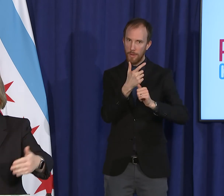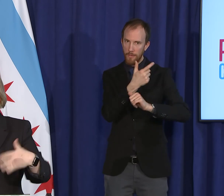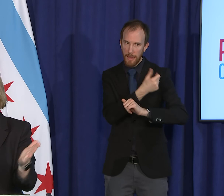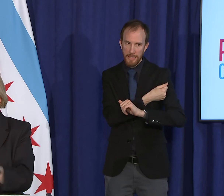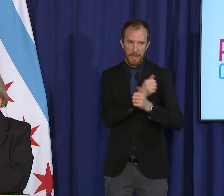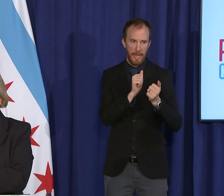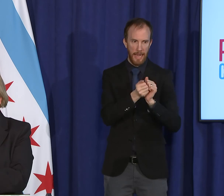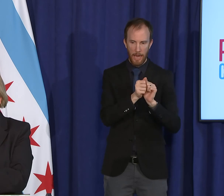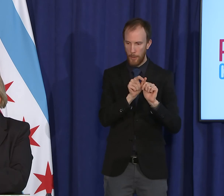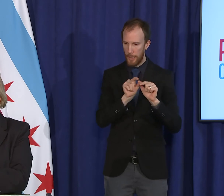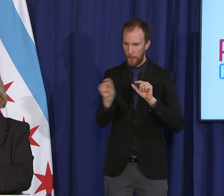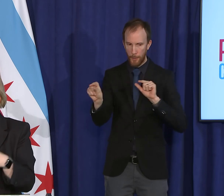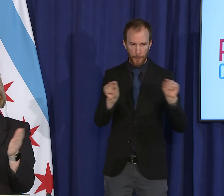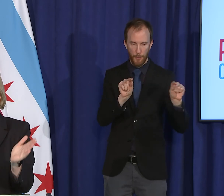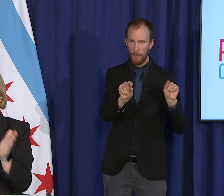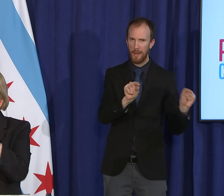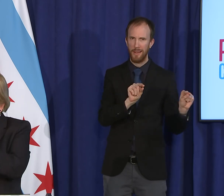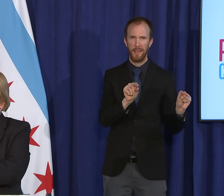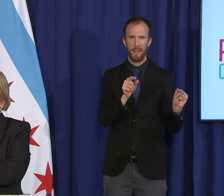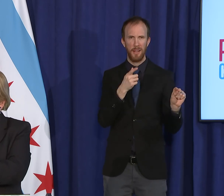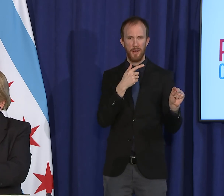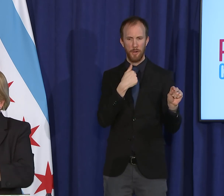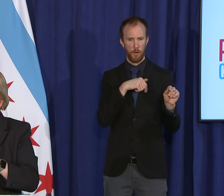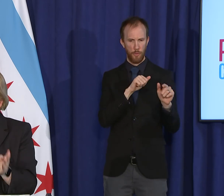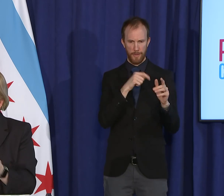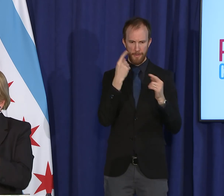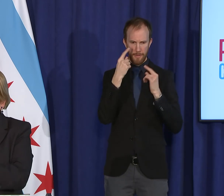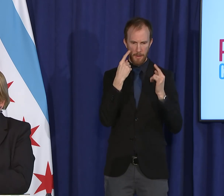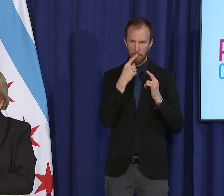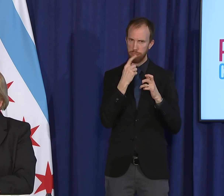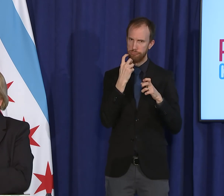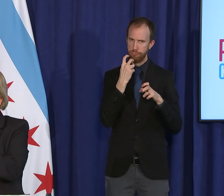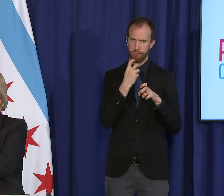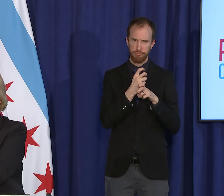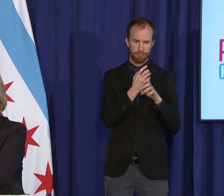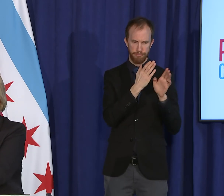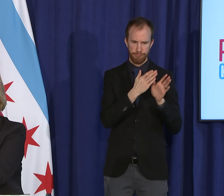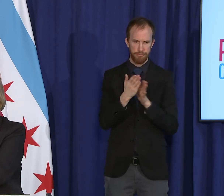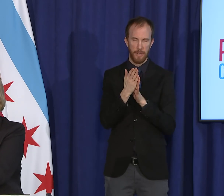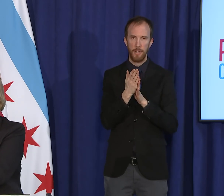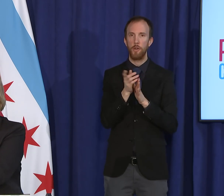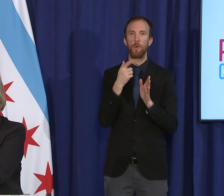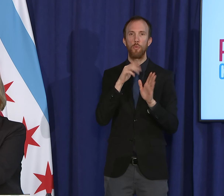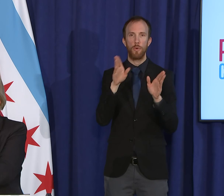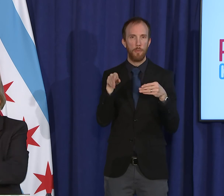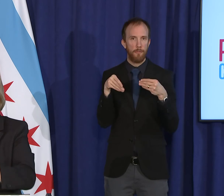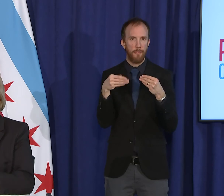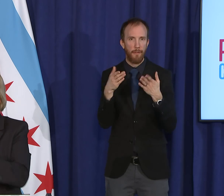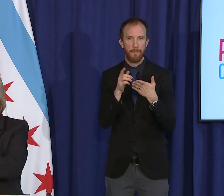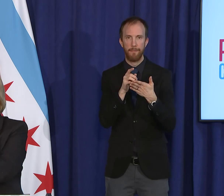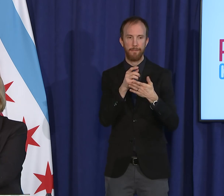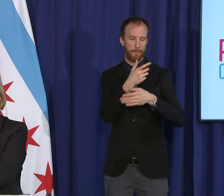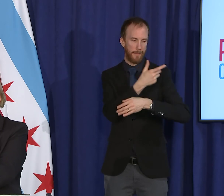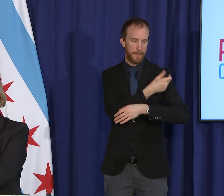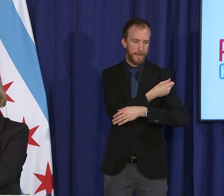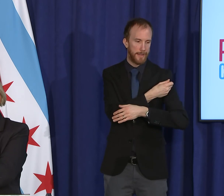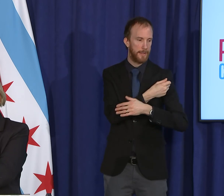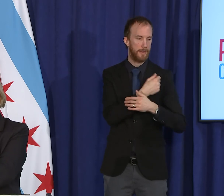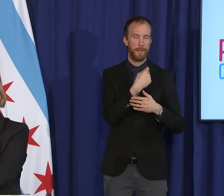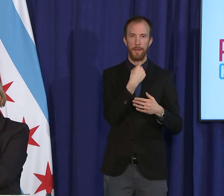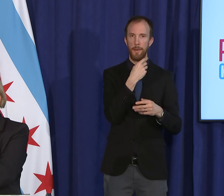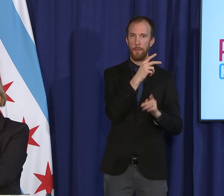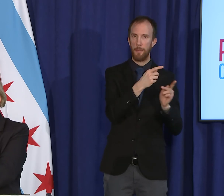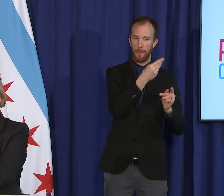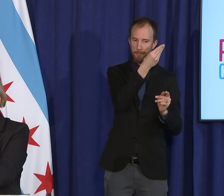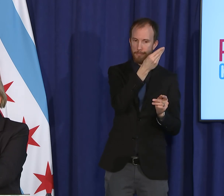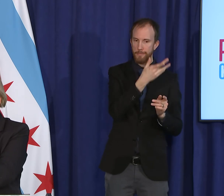the freezers only on a week-by-week basis. We provide vaccine where people are able to say, here's how many appointments I have for this week, and they've got to show that they've